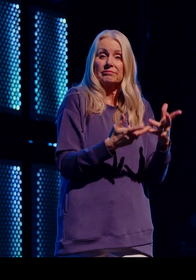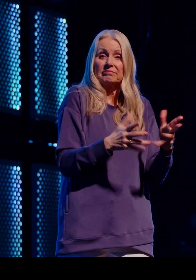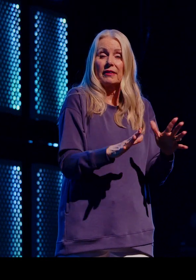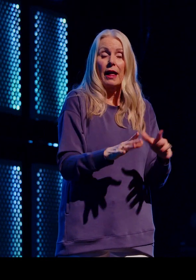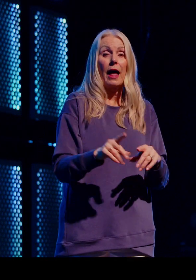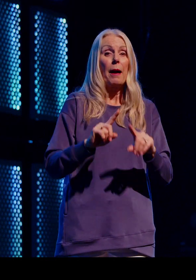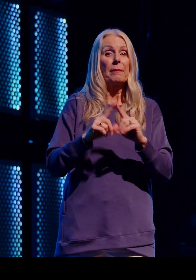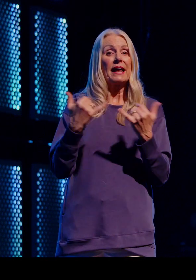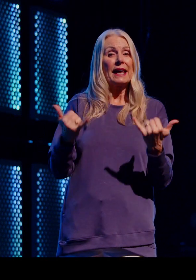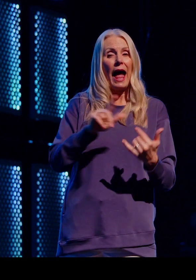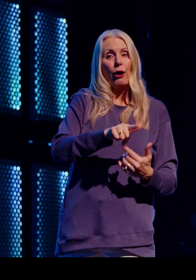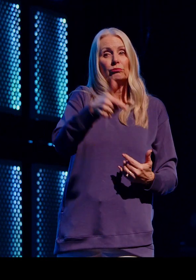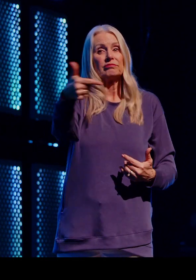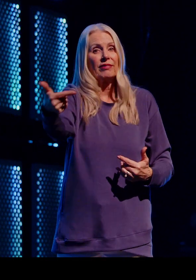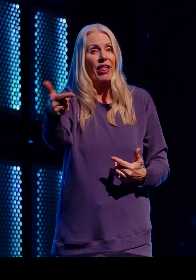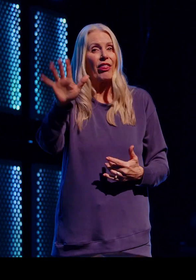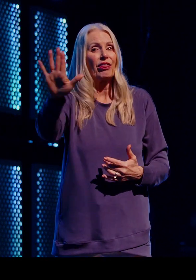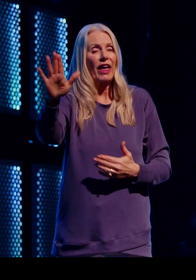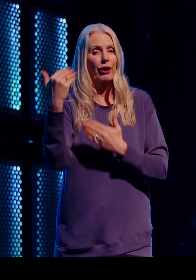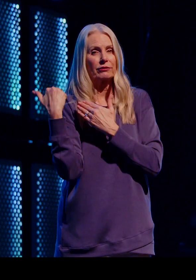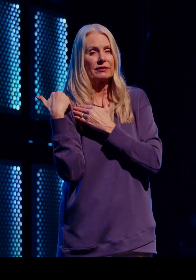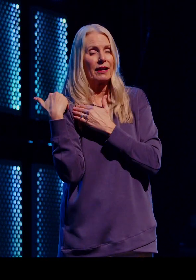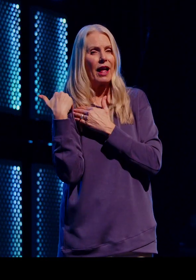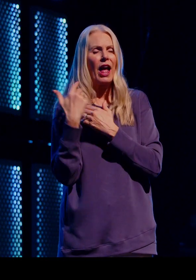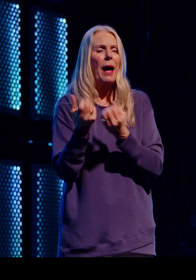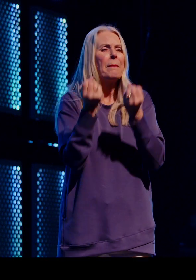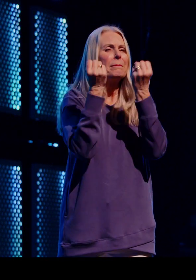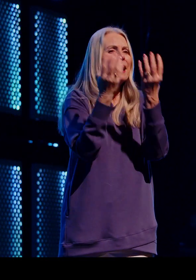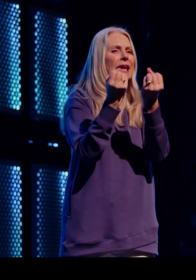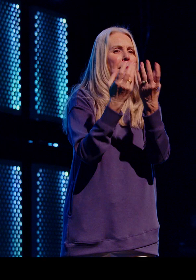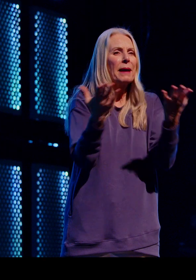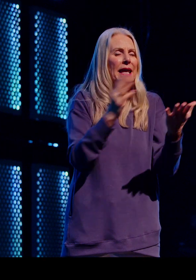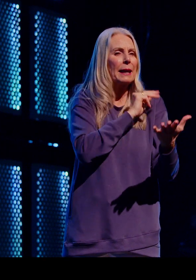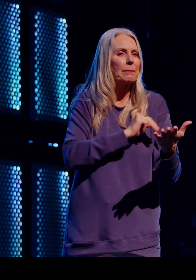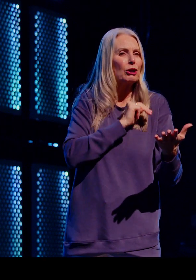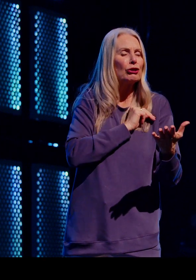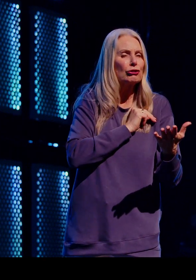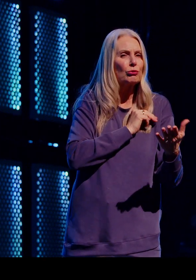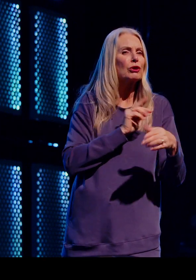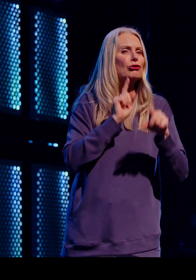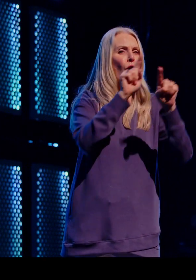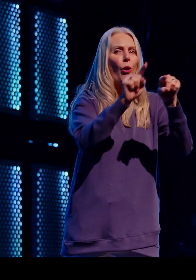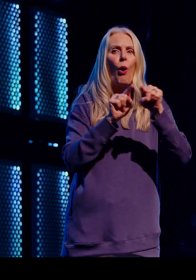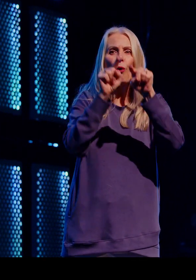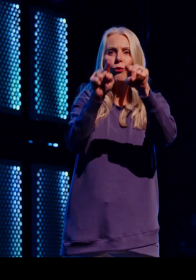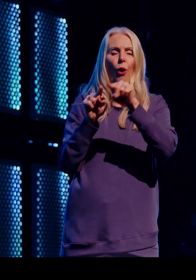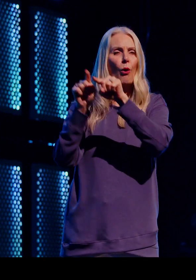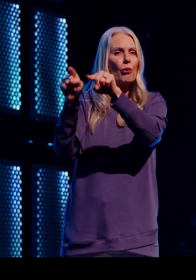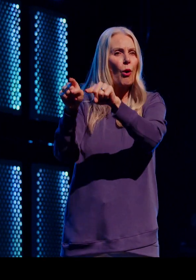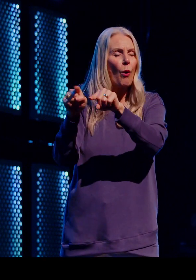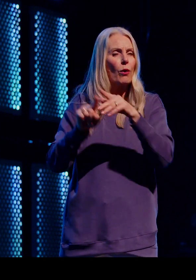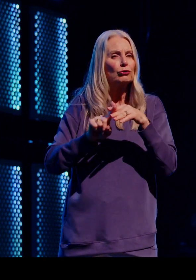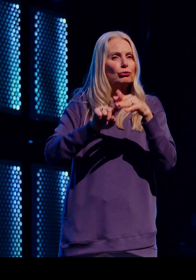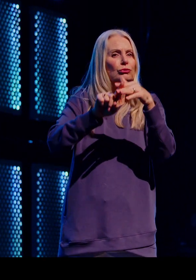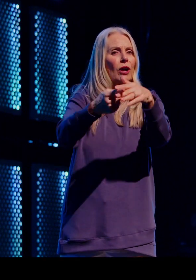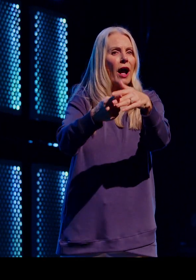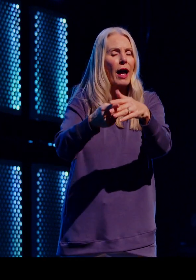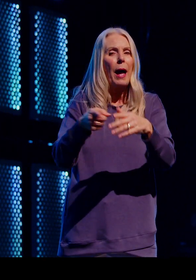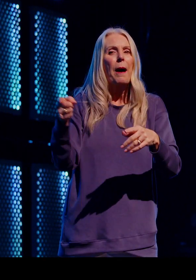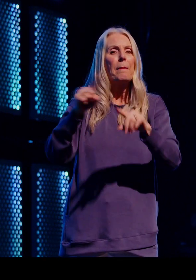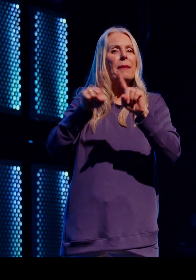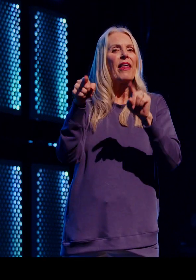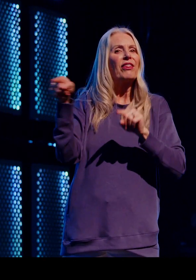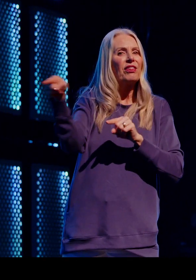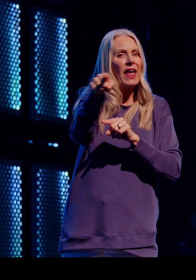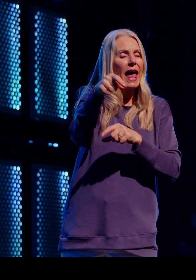ministries that go and serve in other places that they are the entity or the group that makes it all